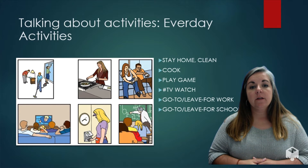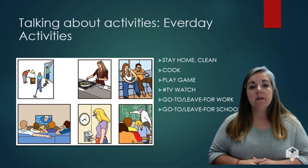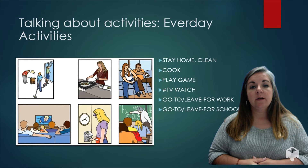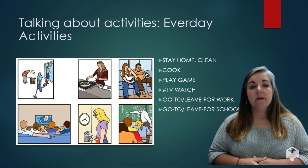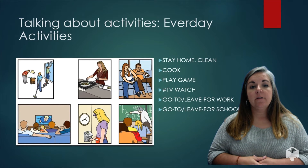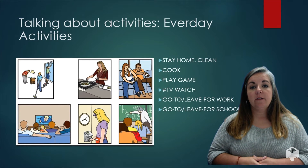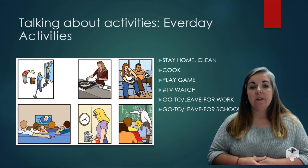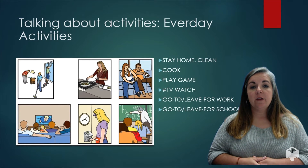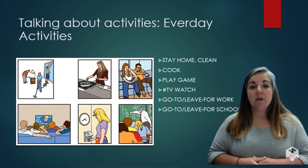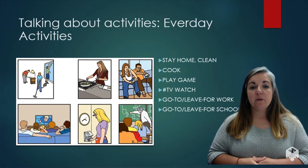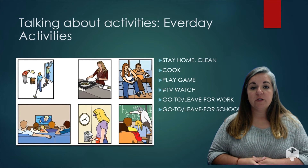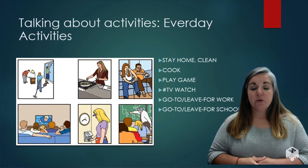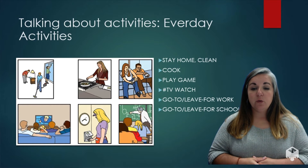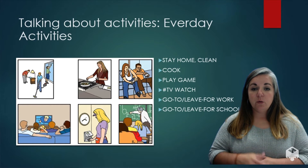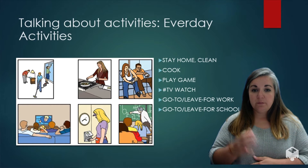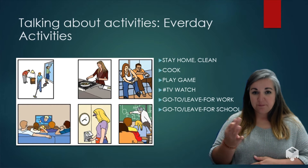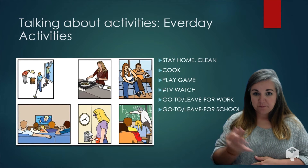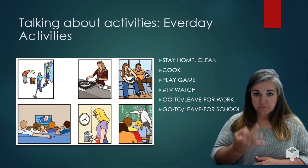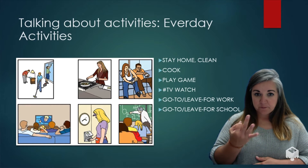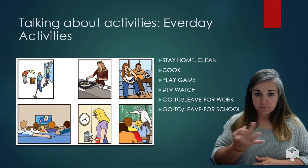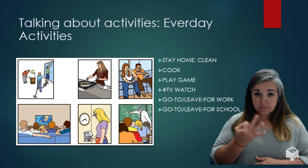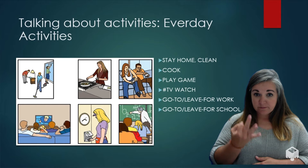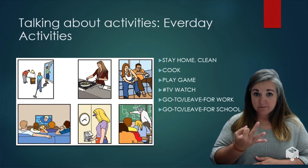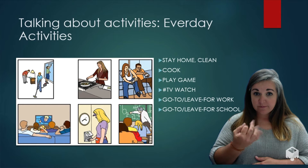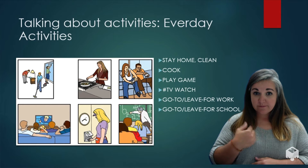Okay, and then the other one is school.